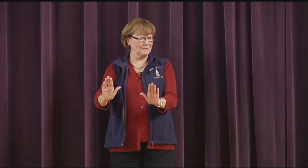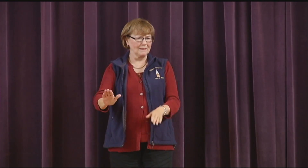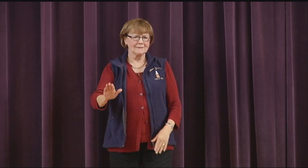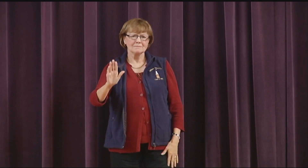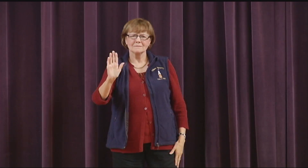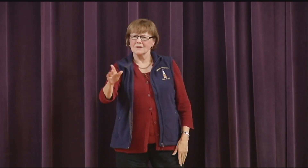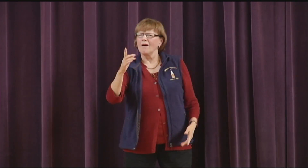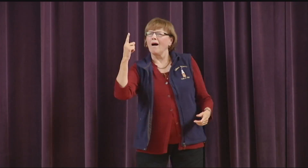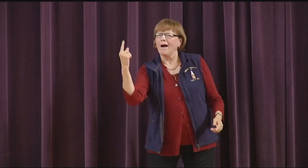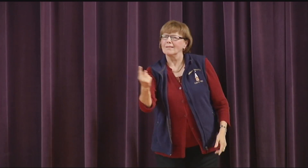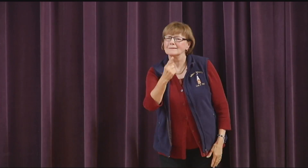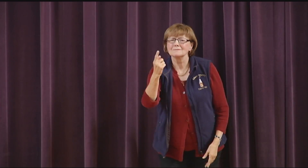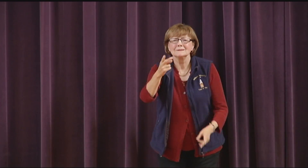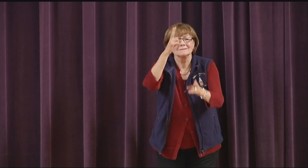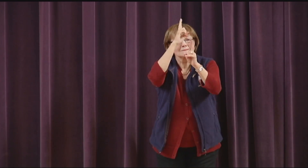as you know.